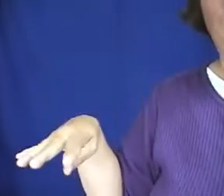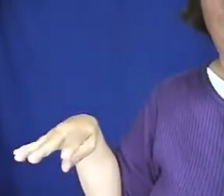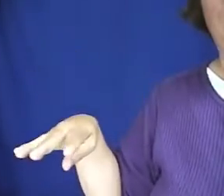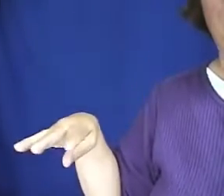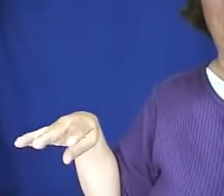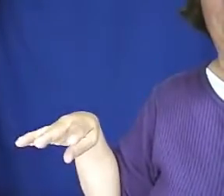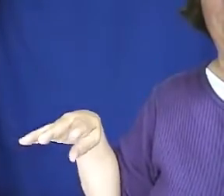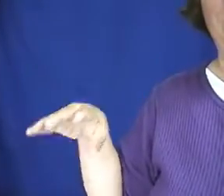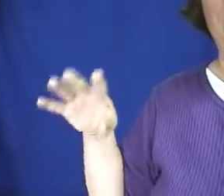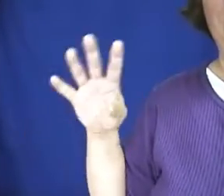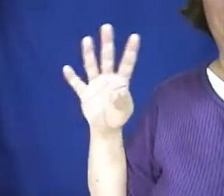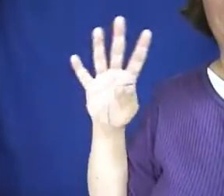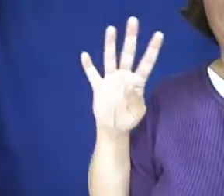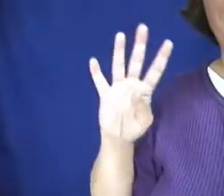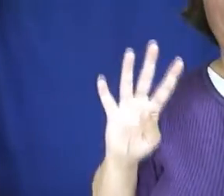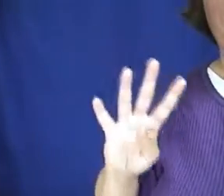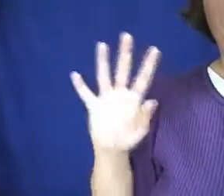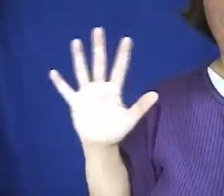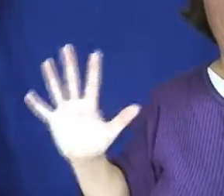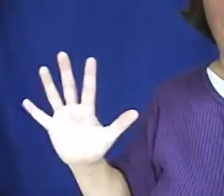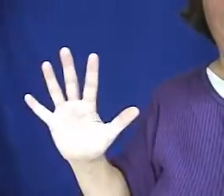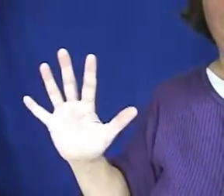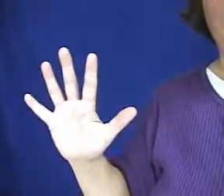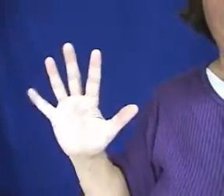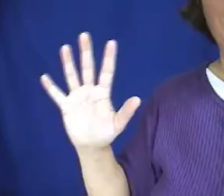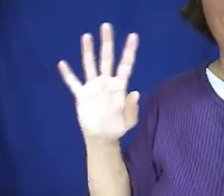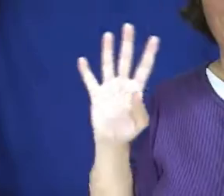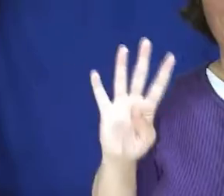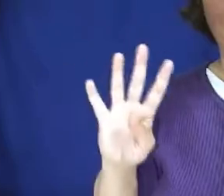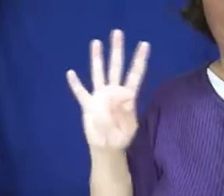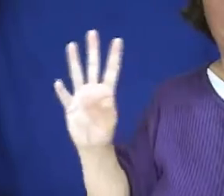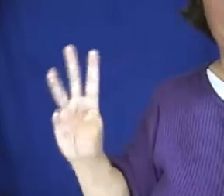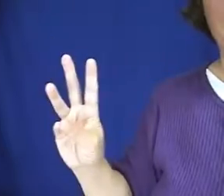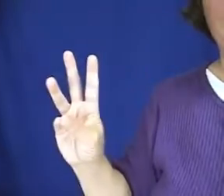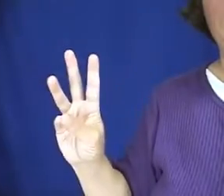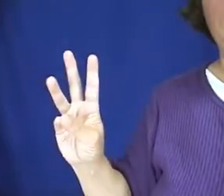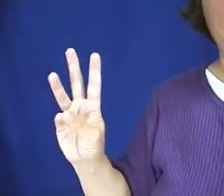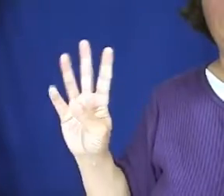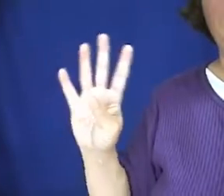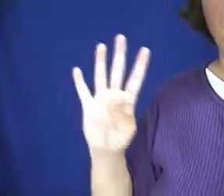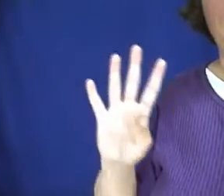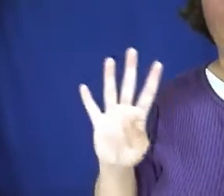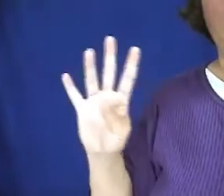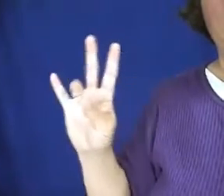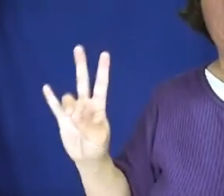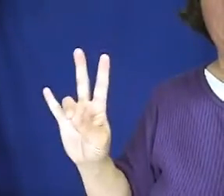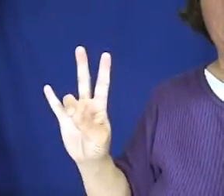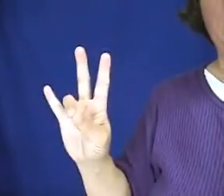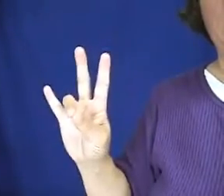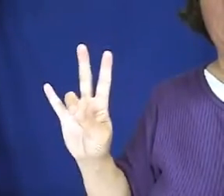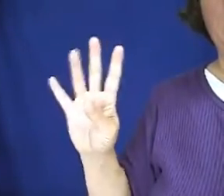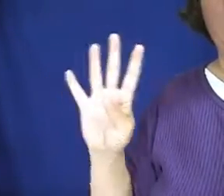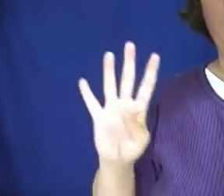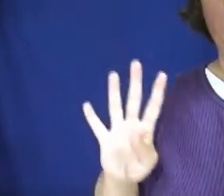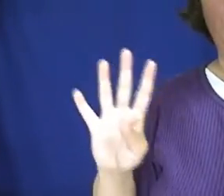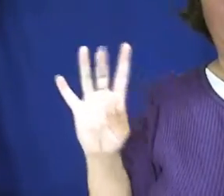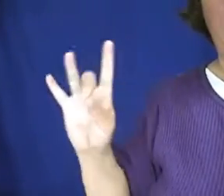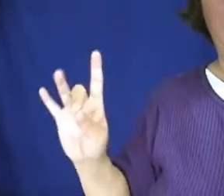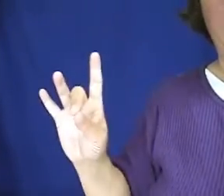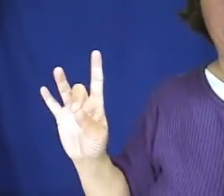44, if you caught that one good, 45, 46, 47, 48,